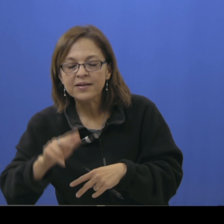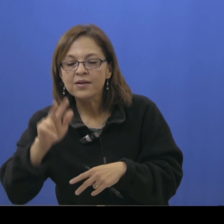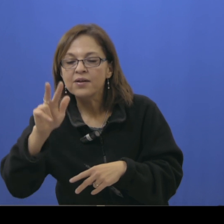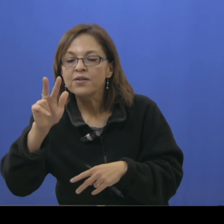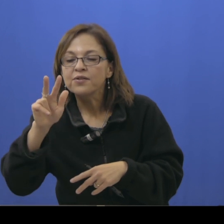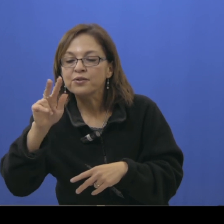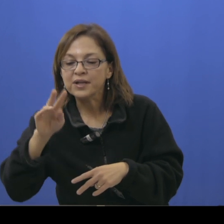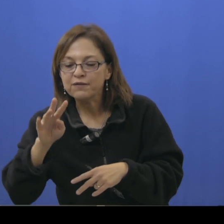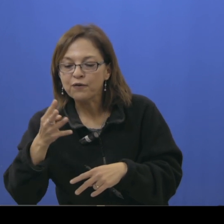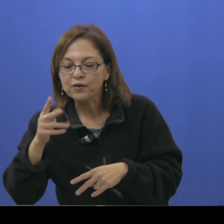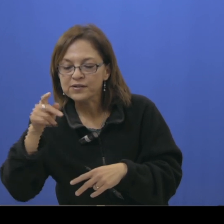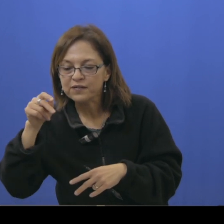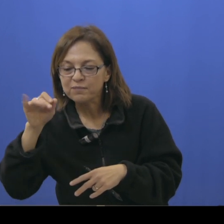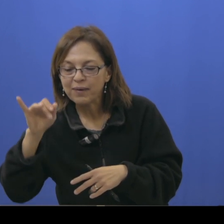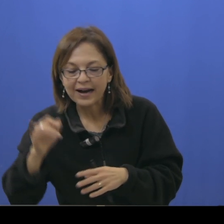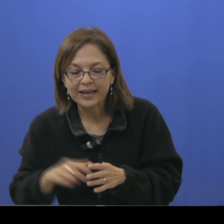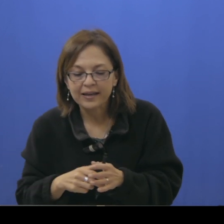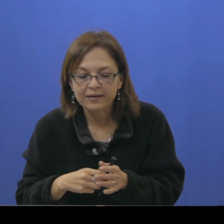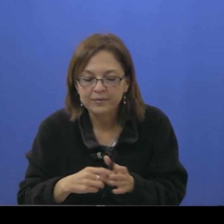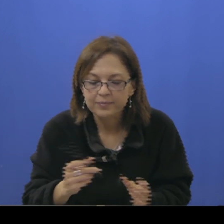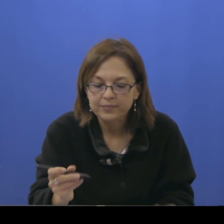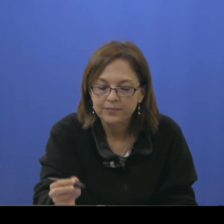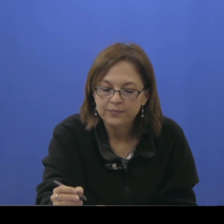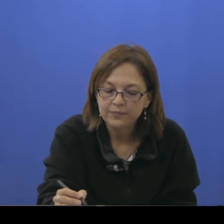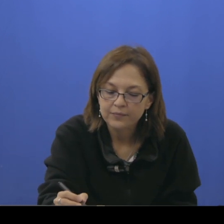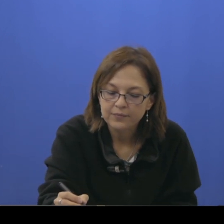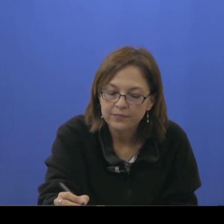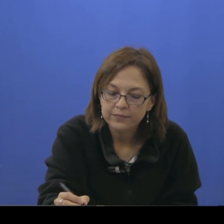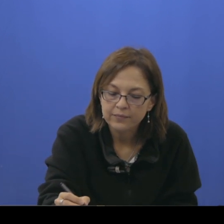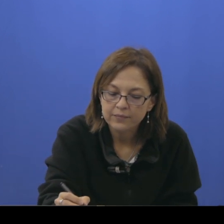is 3/4 of pi.